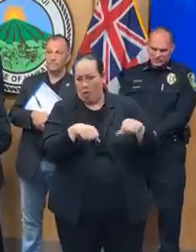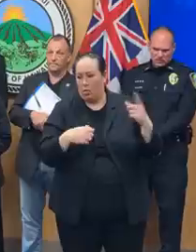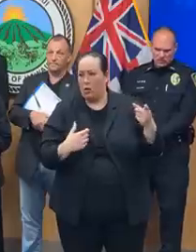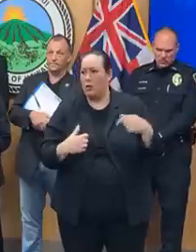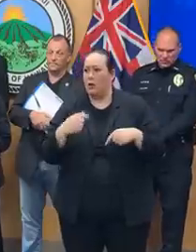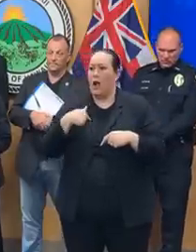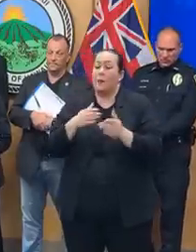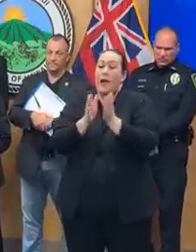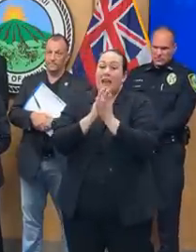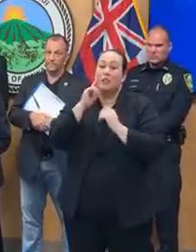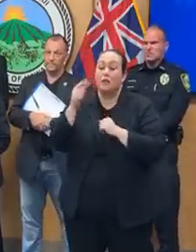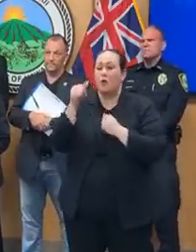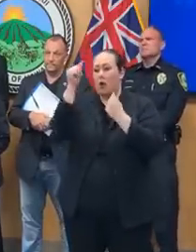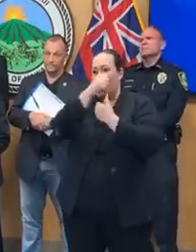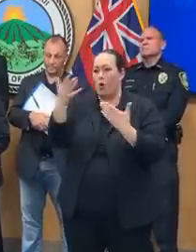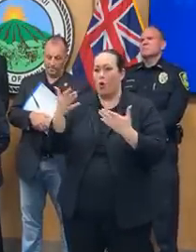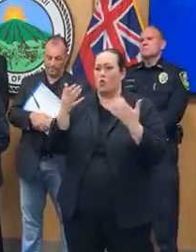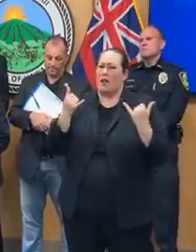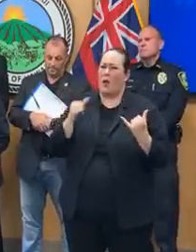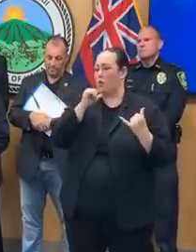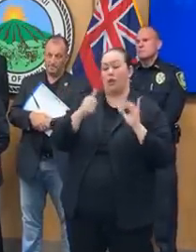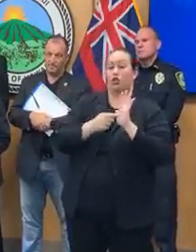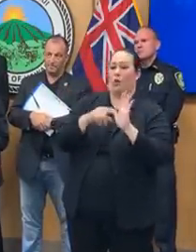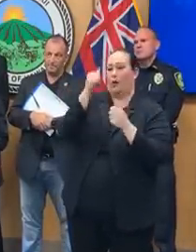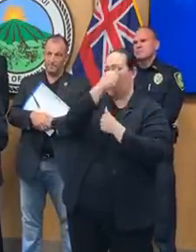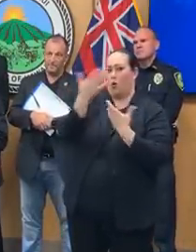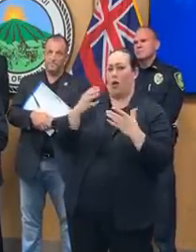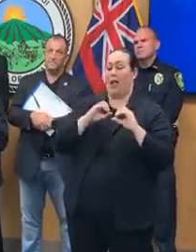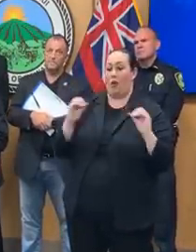very beginning, and we're not really demonstrating that right now,